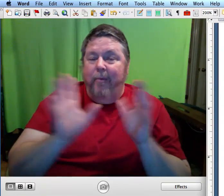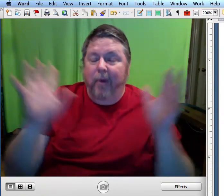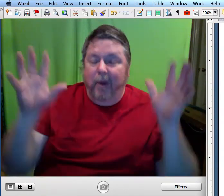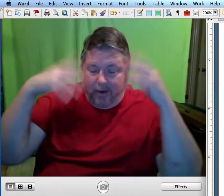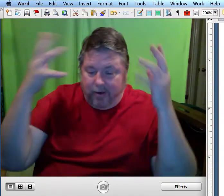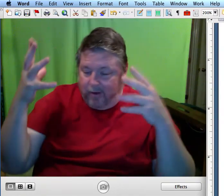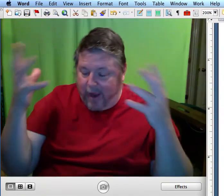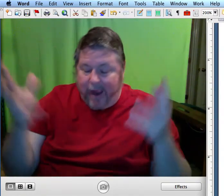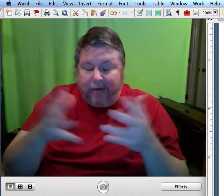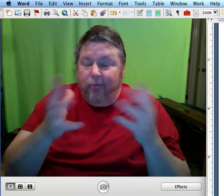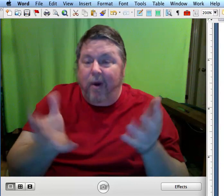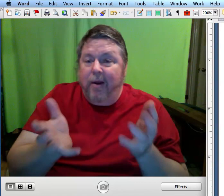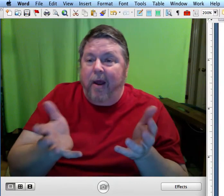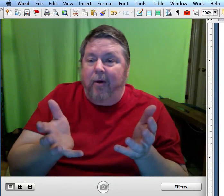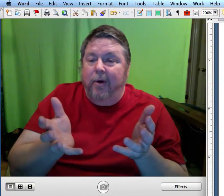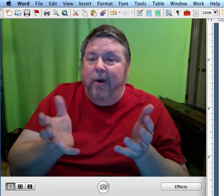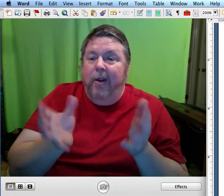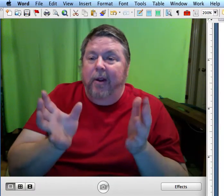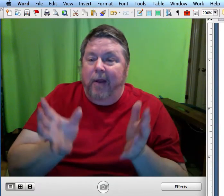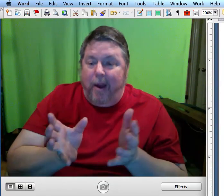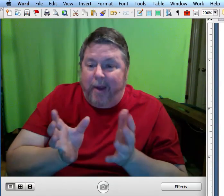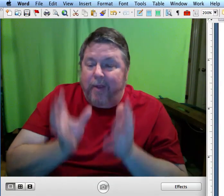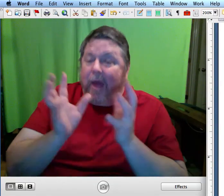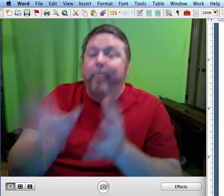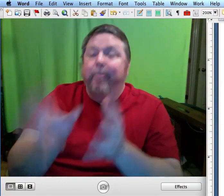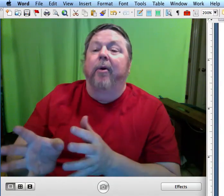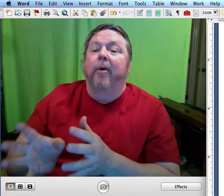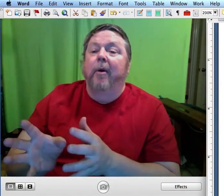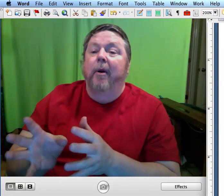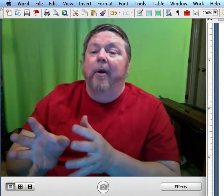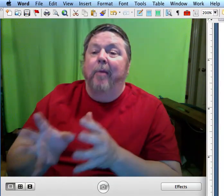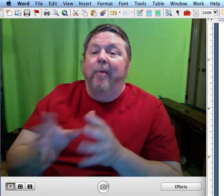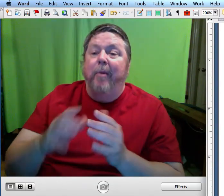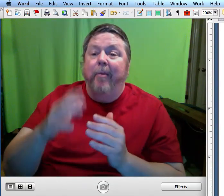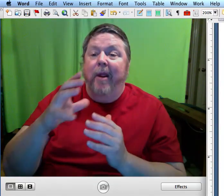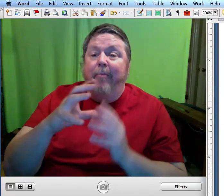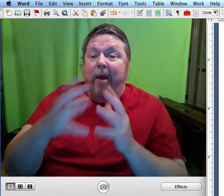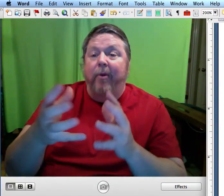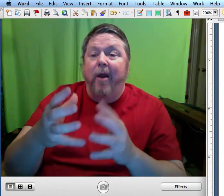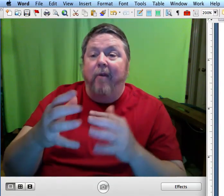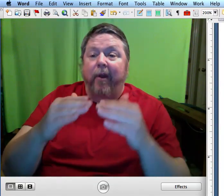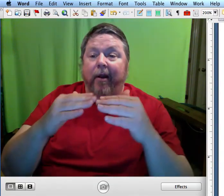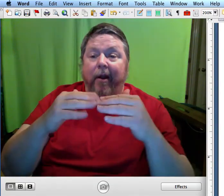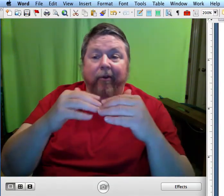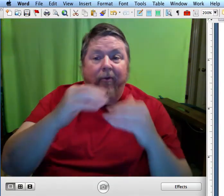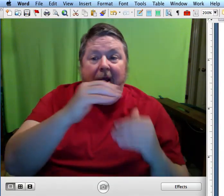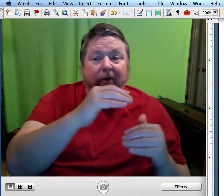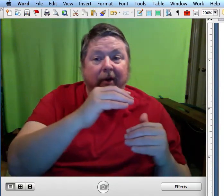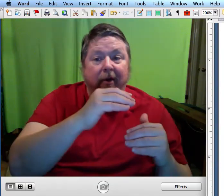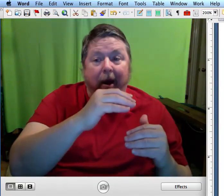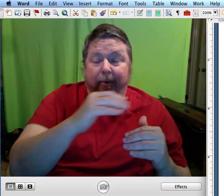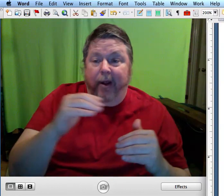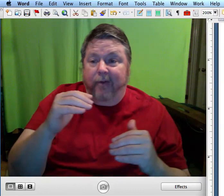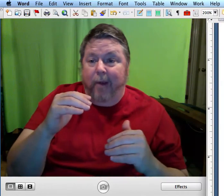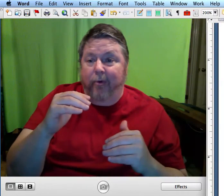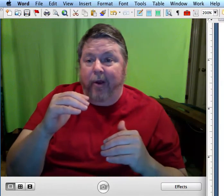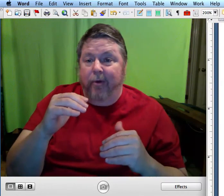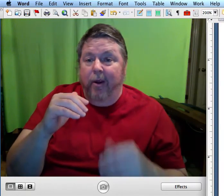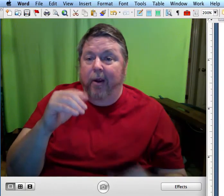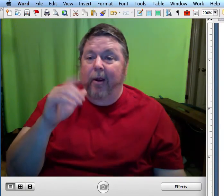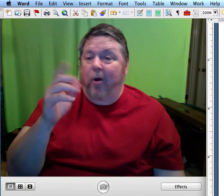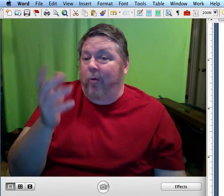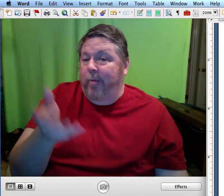I'm at right now, and I make that better. And maybe I make it better enough that it doesn't rise to the top the next time